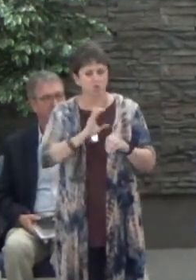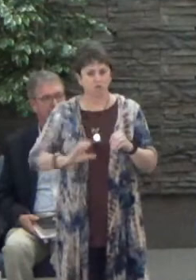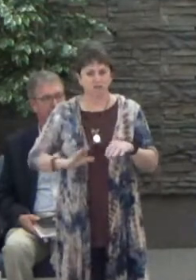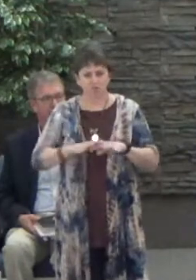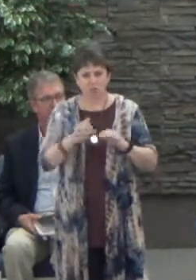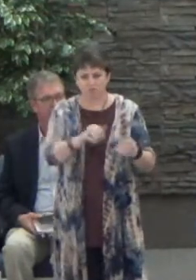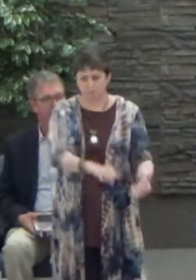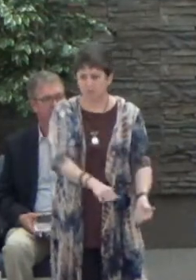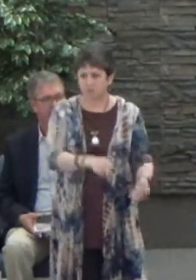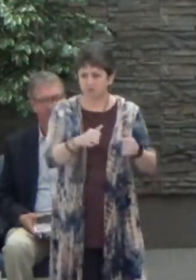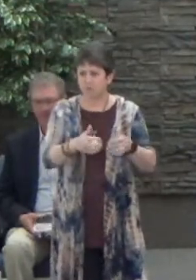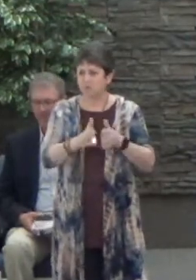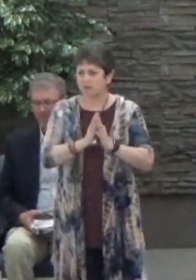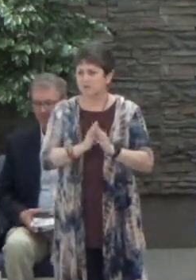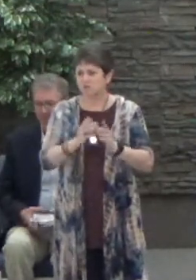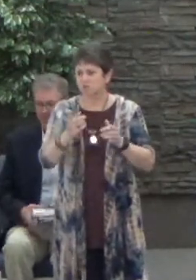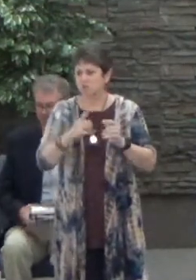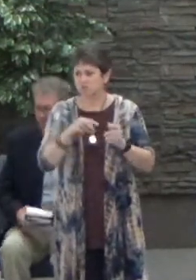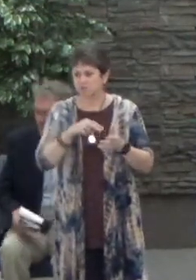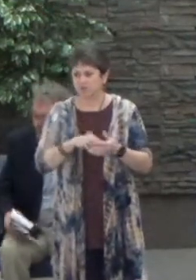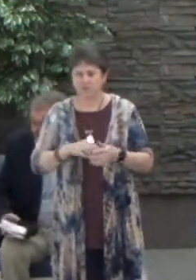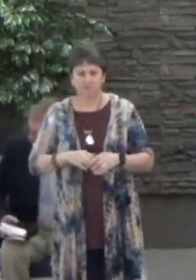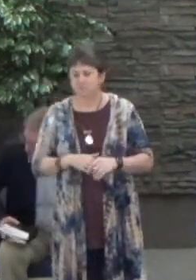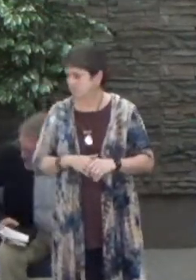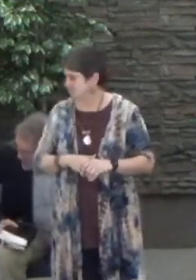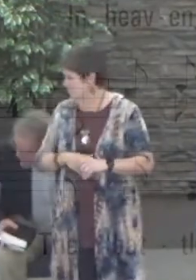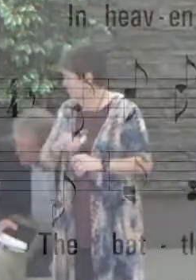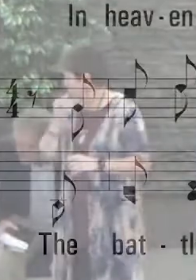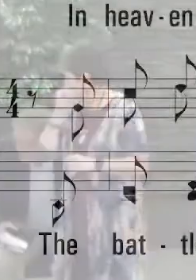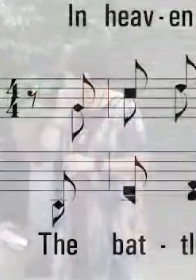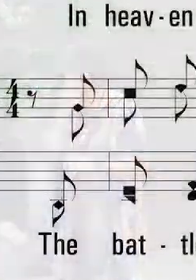in baptism, we'd ask that you come forward at this time.